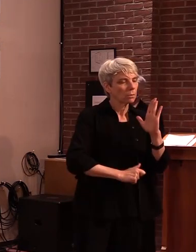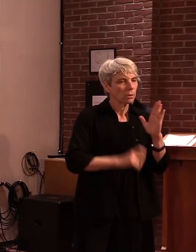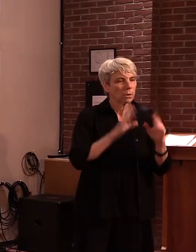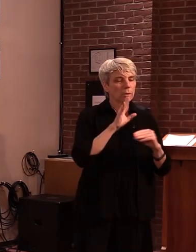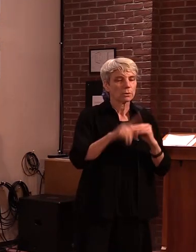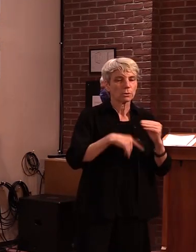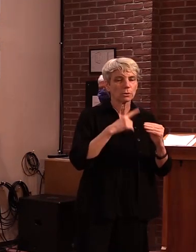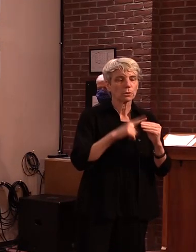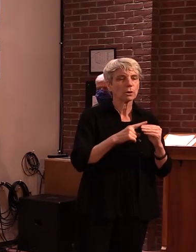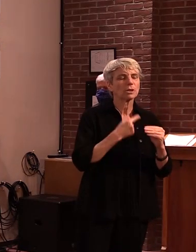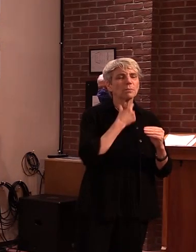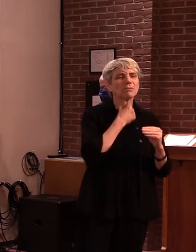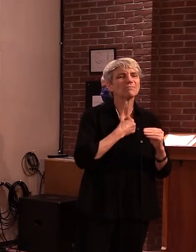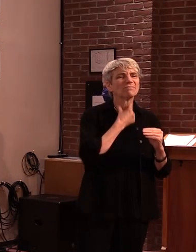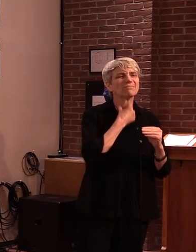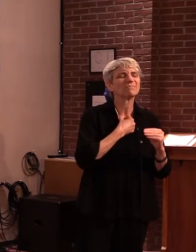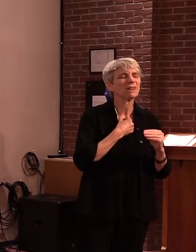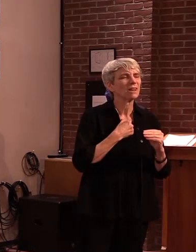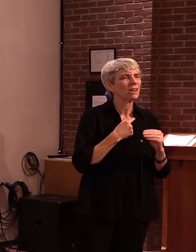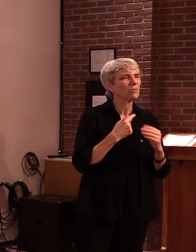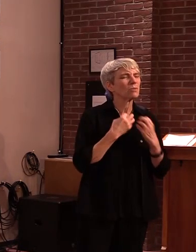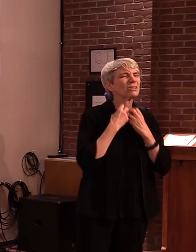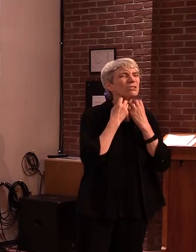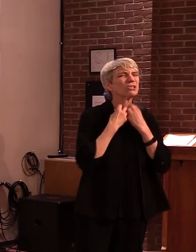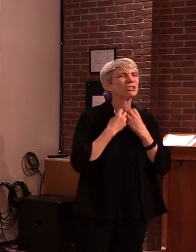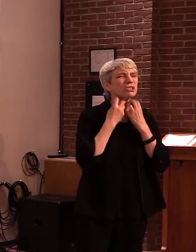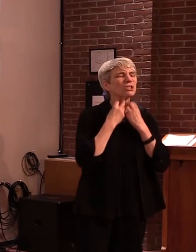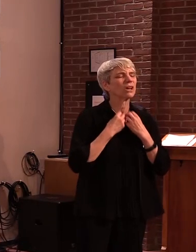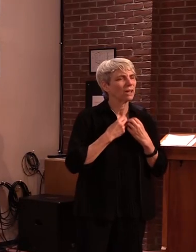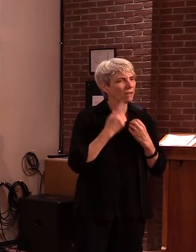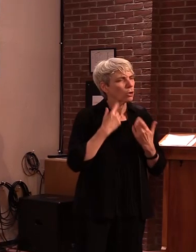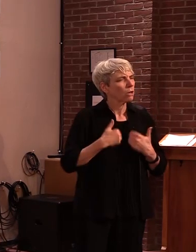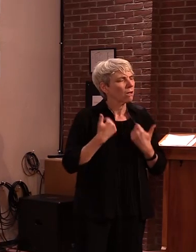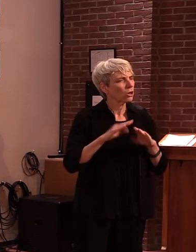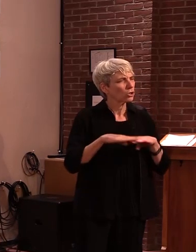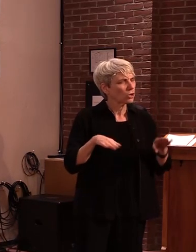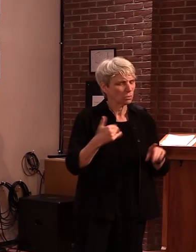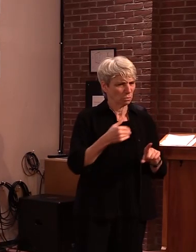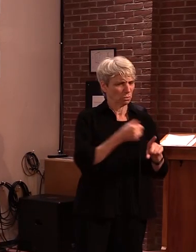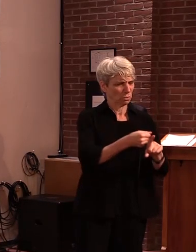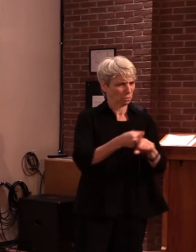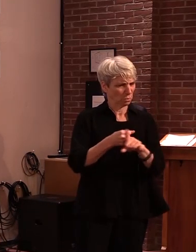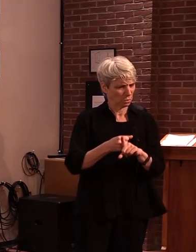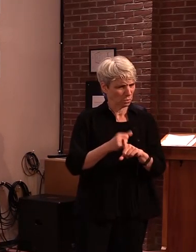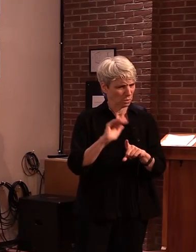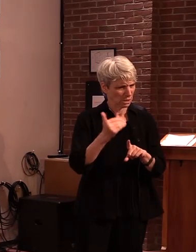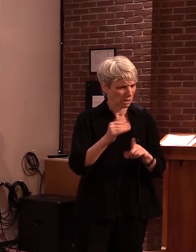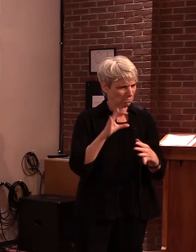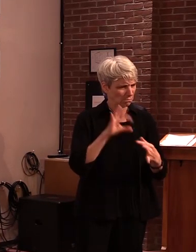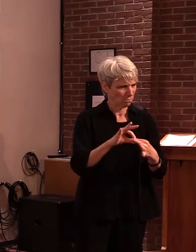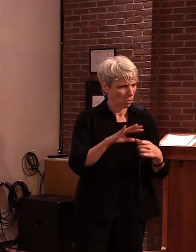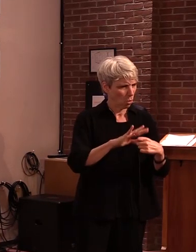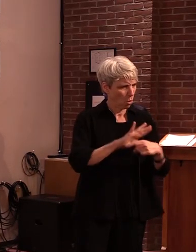in the respiratory tract of young children than has been, I guess, has been reported before.